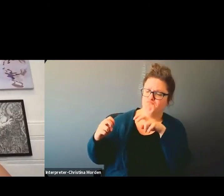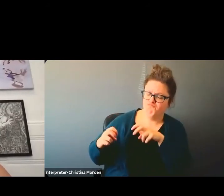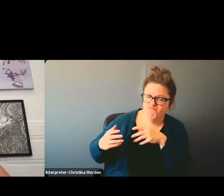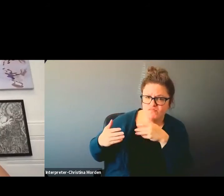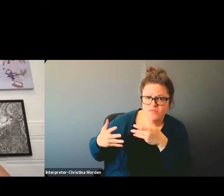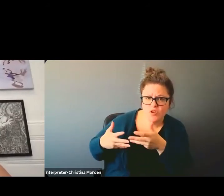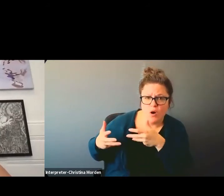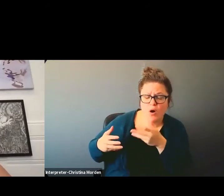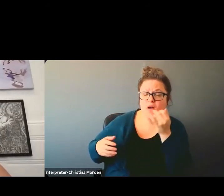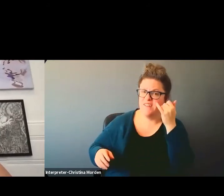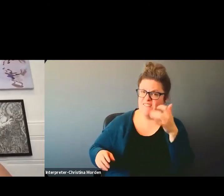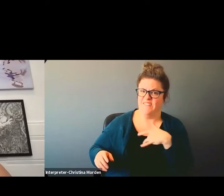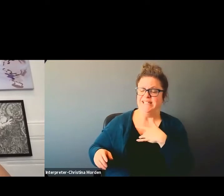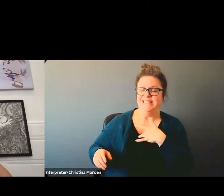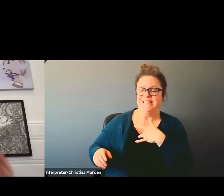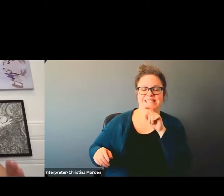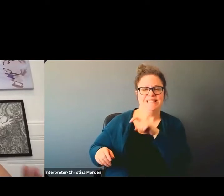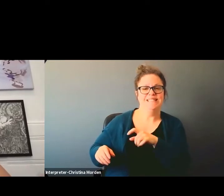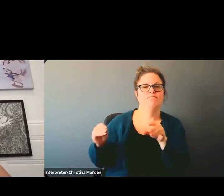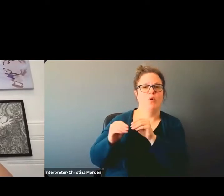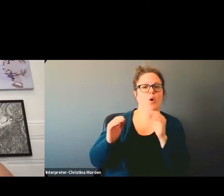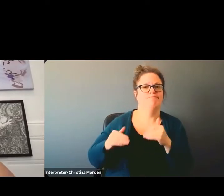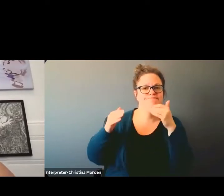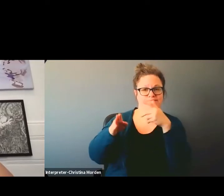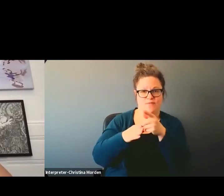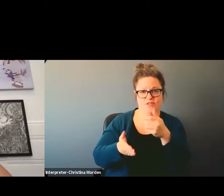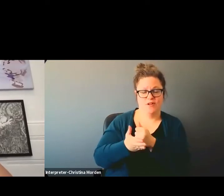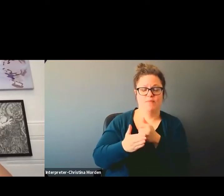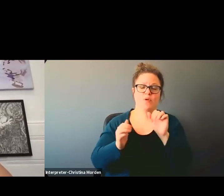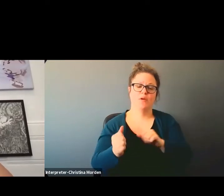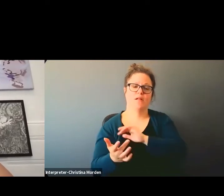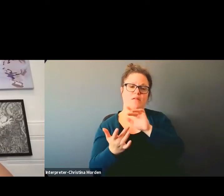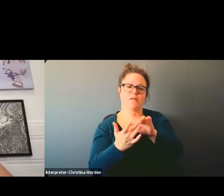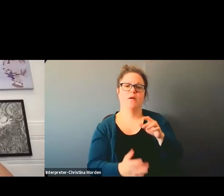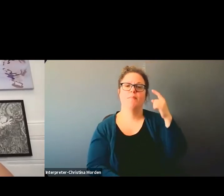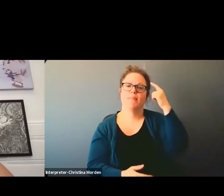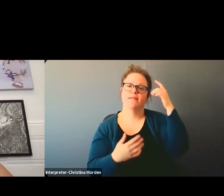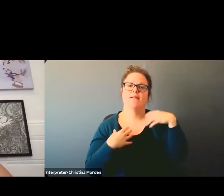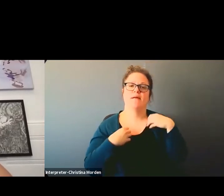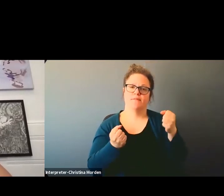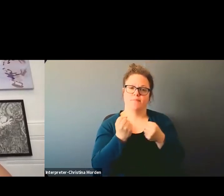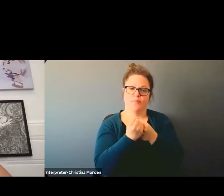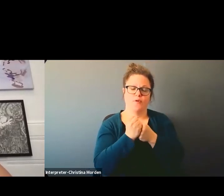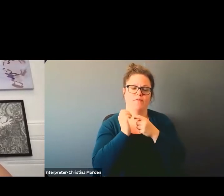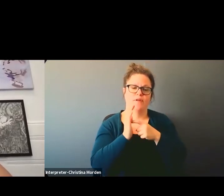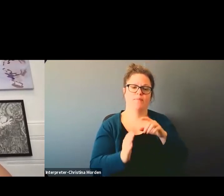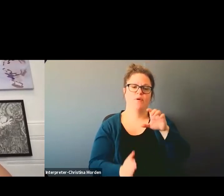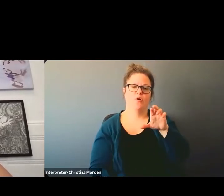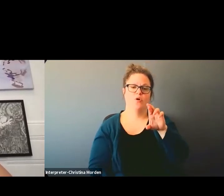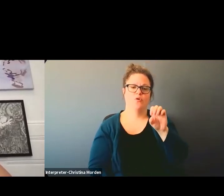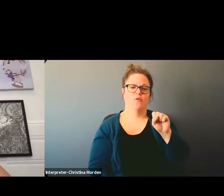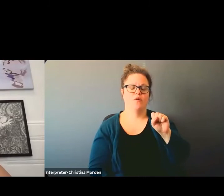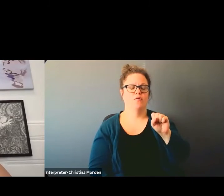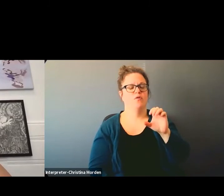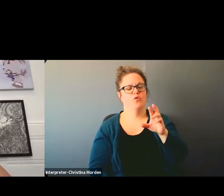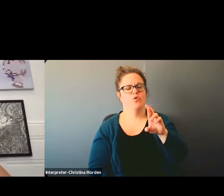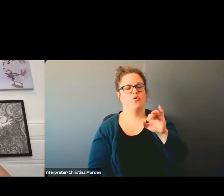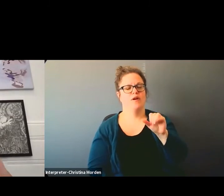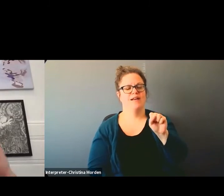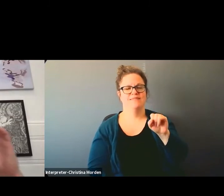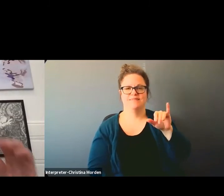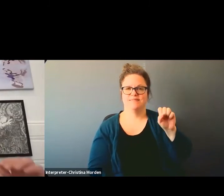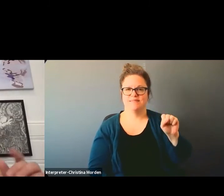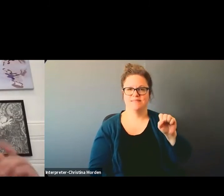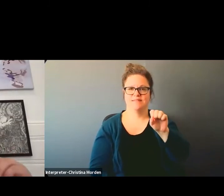that they need professional help, first step, contact some mental health support, such as the Crisis Stabilization Unit.